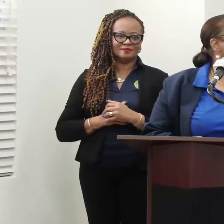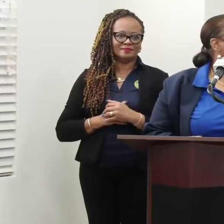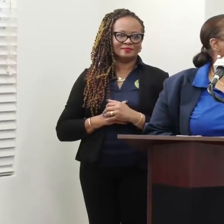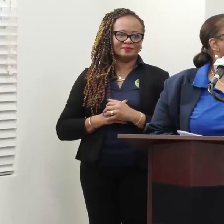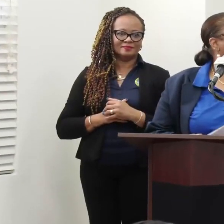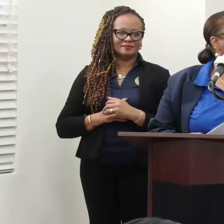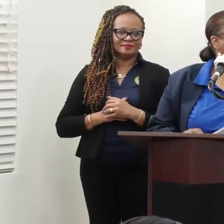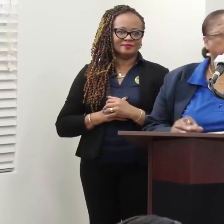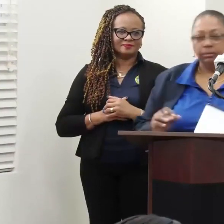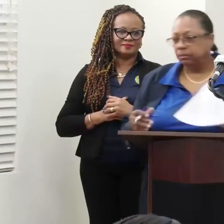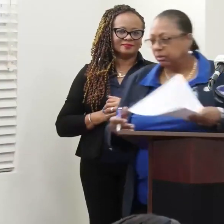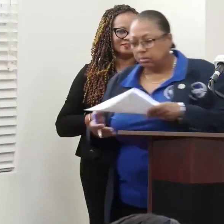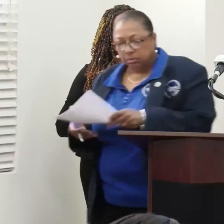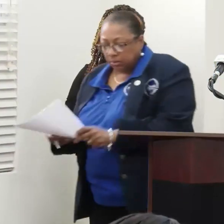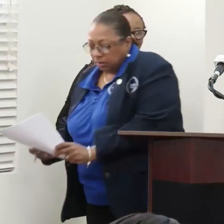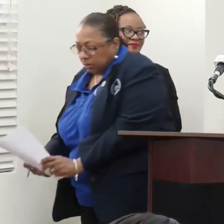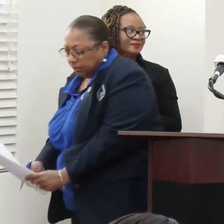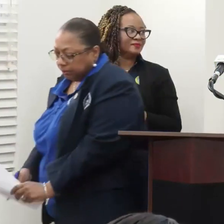Bahia Hepburn.